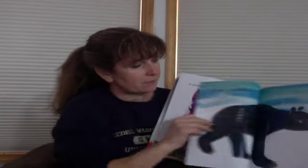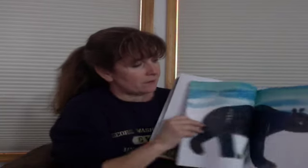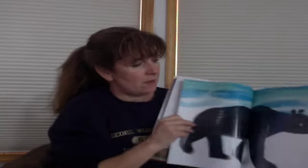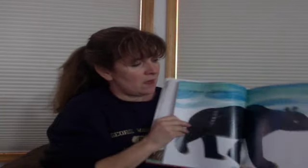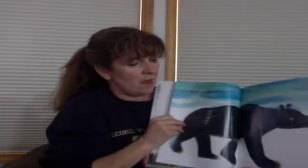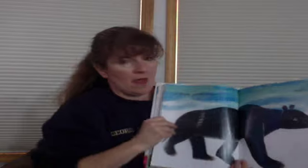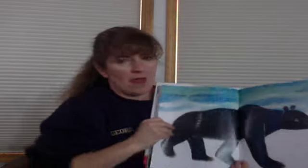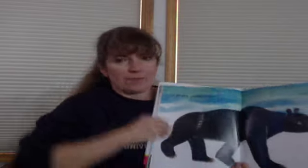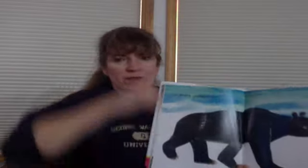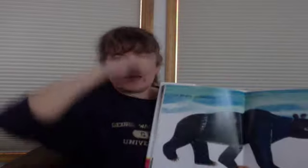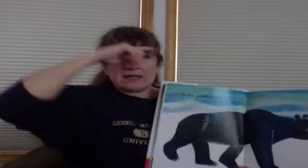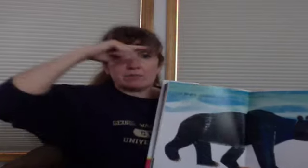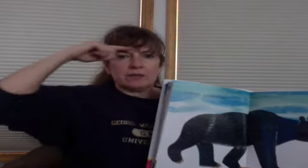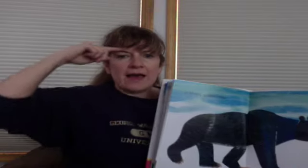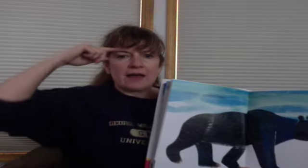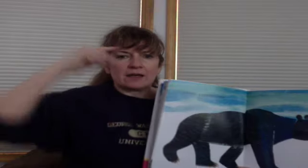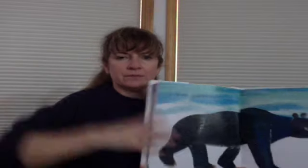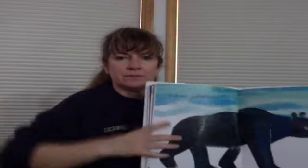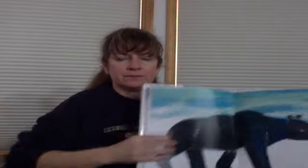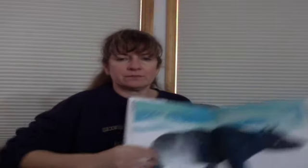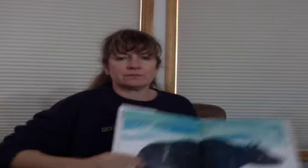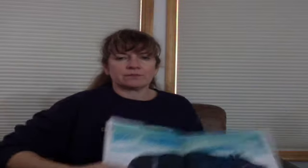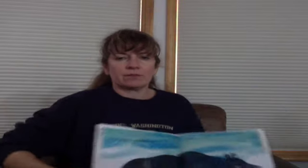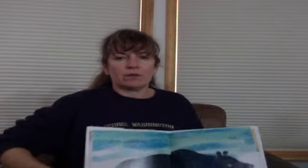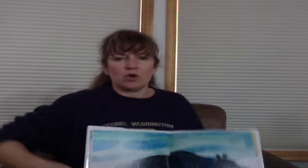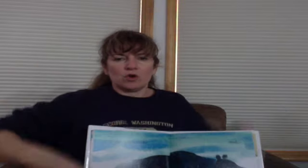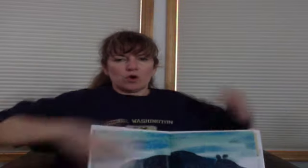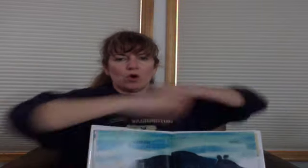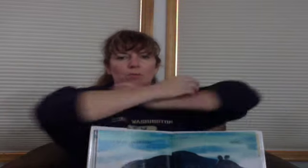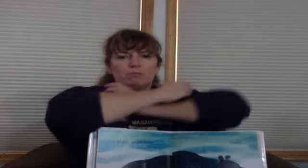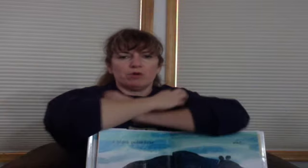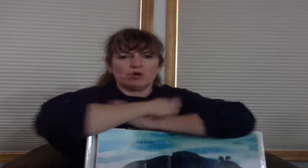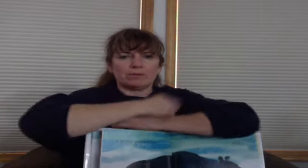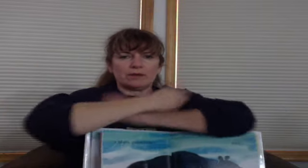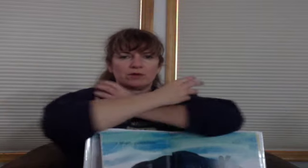And a black polar bear.